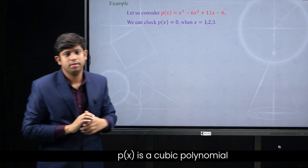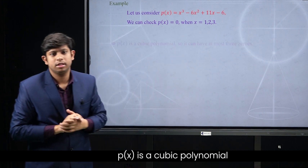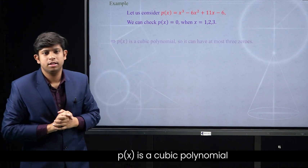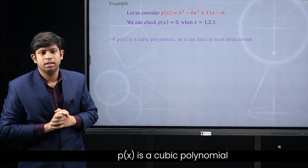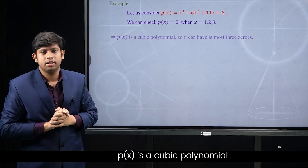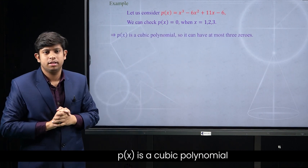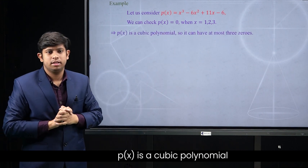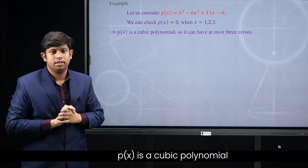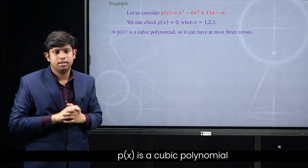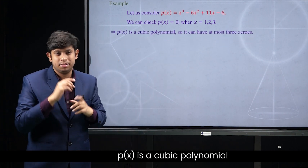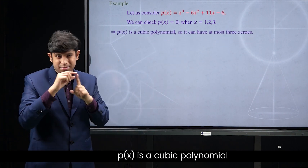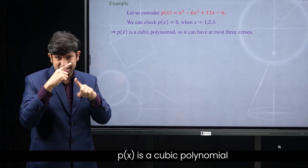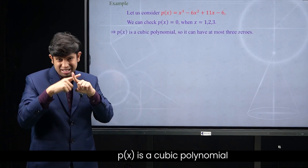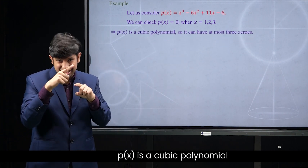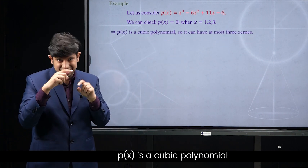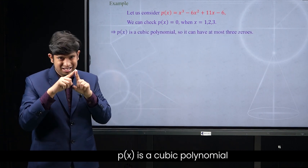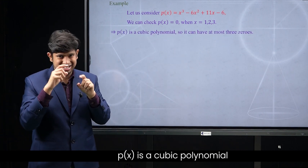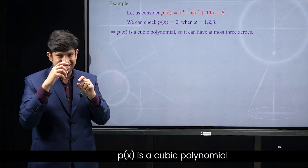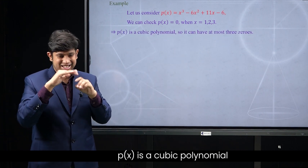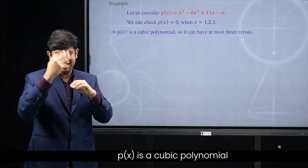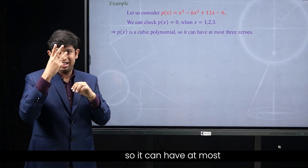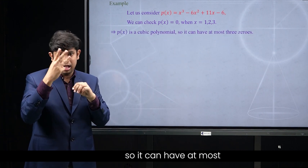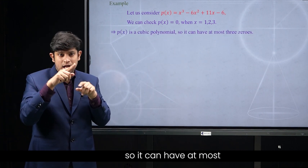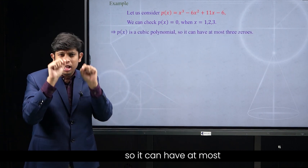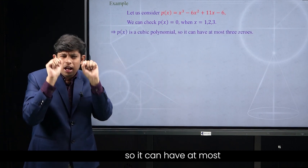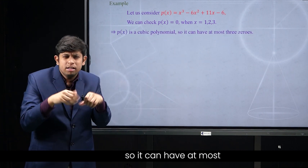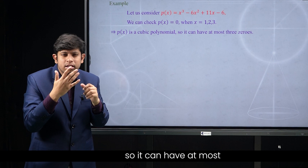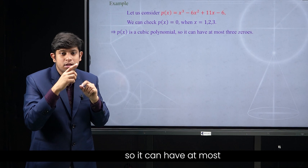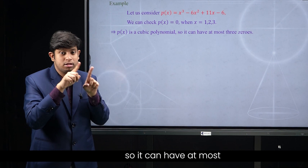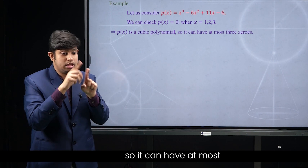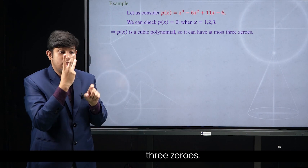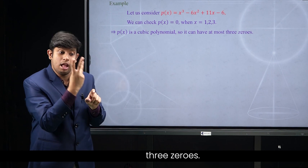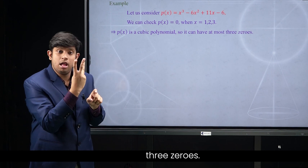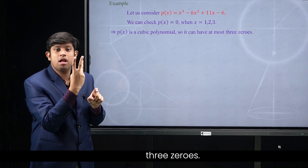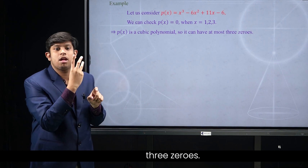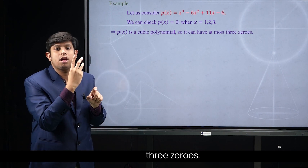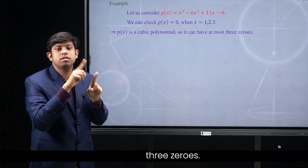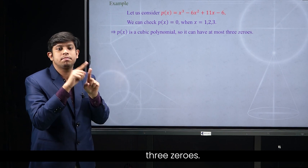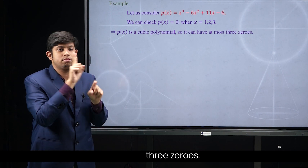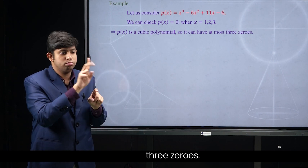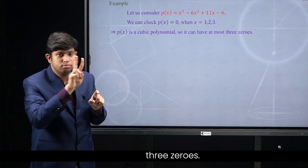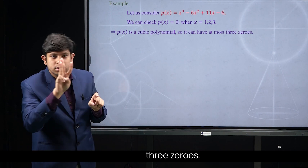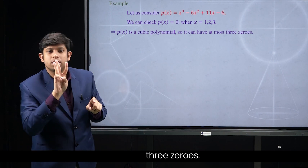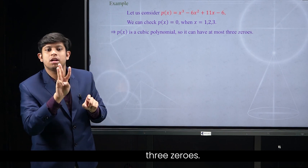P of x is a cubic polynomial, so it can have at most 3 zeros.